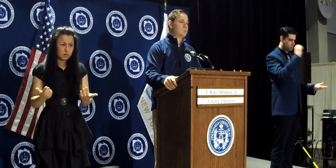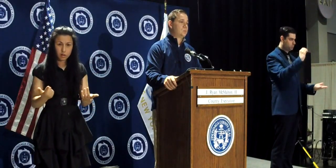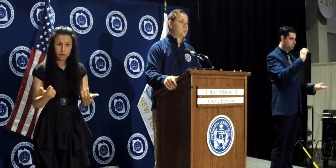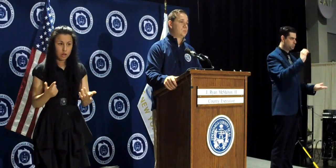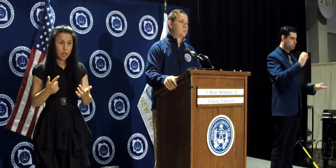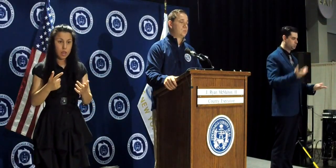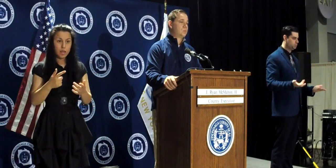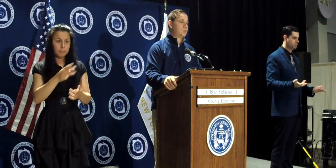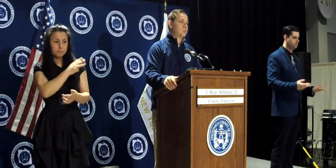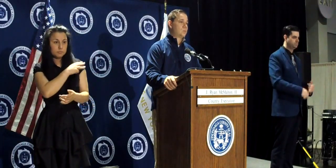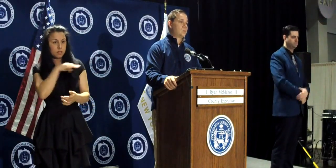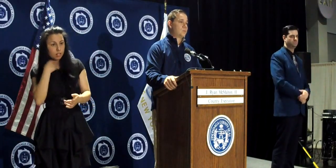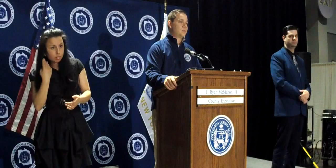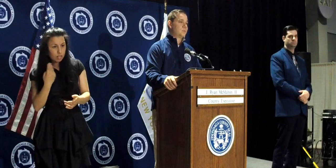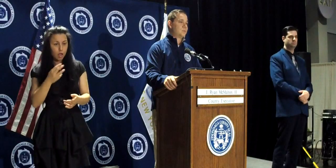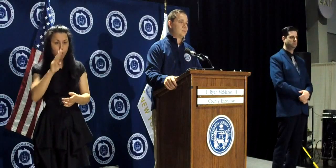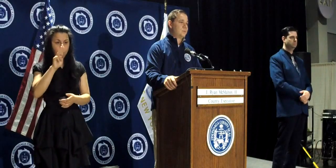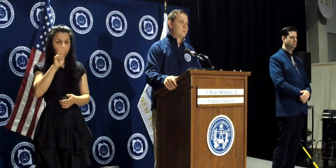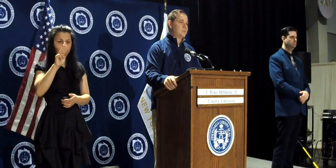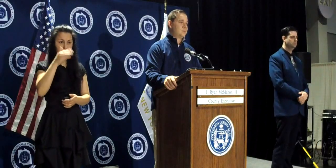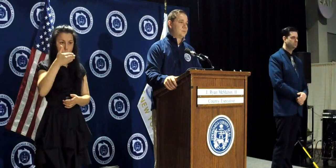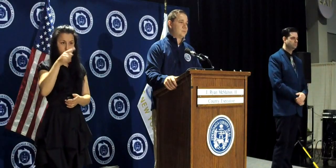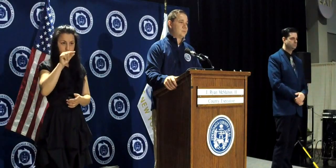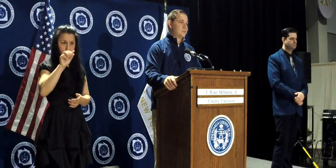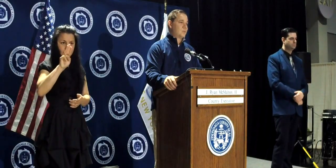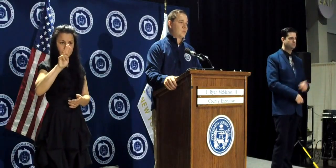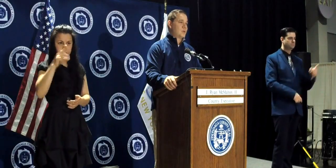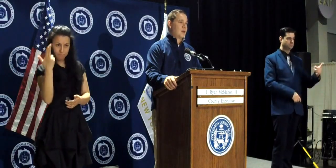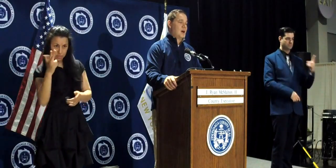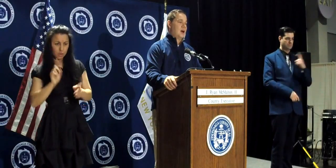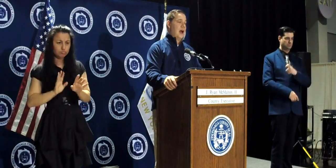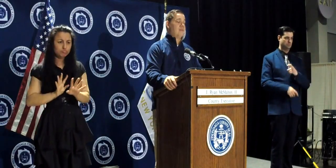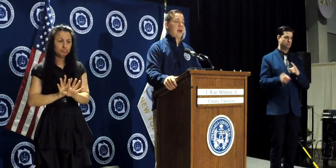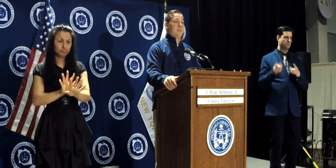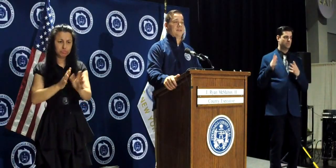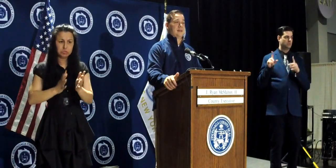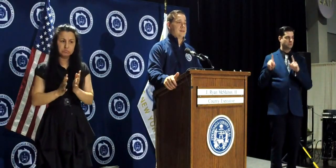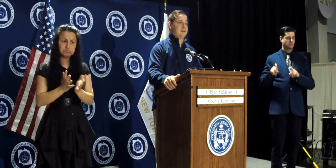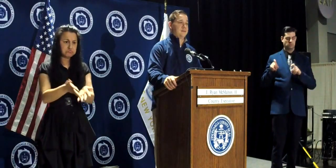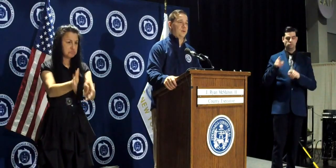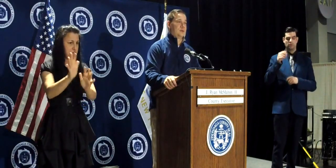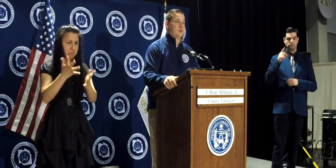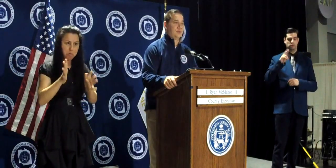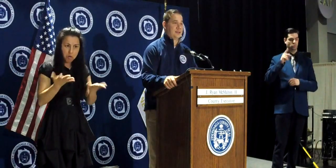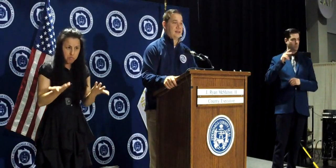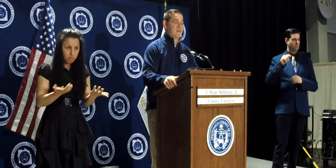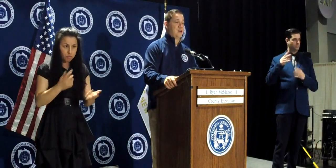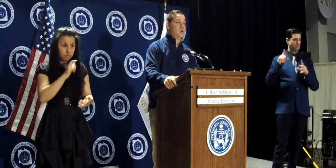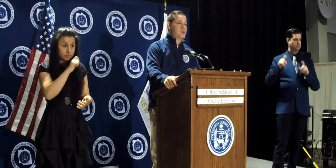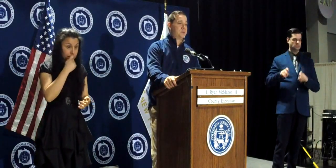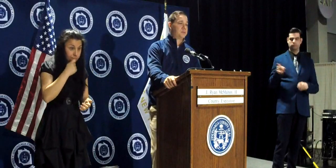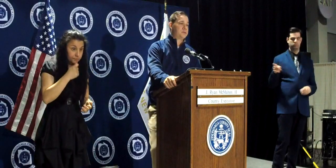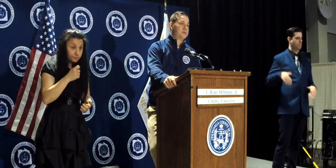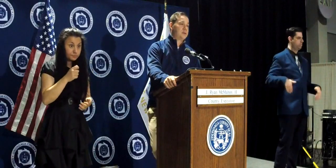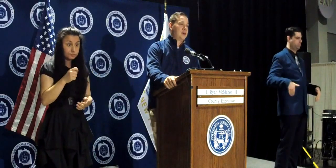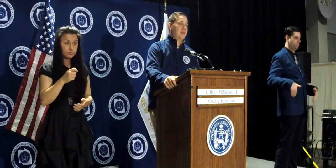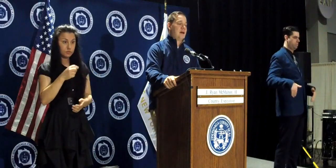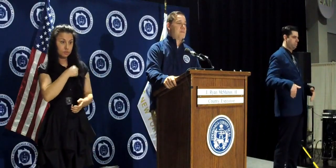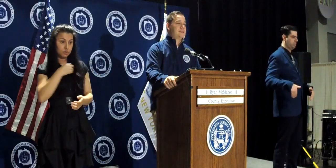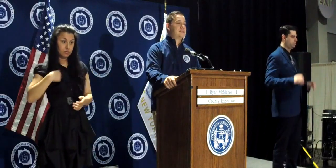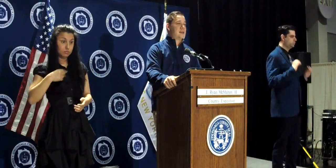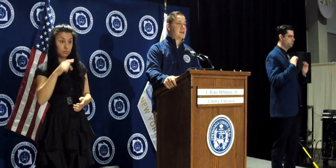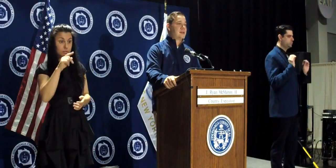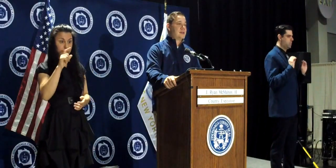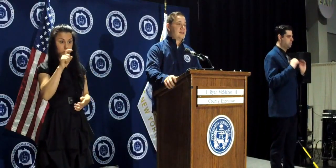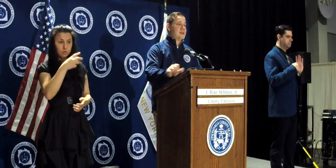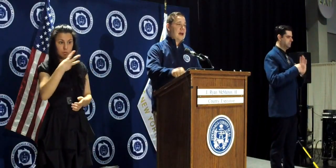Have you personally been tested, or Dr. Gupta been tested? I have not been tested for COVID-19. I've had no symptoms. I have not